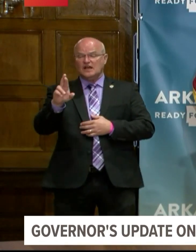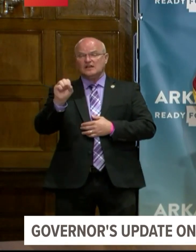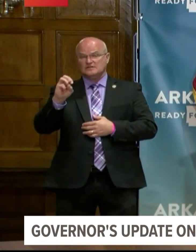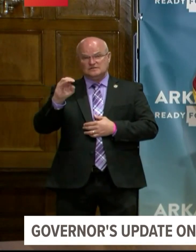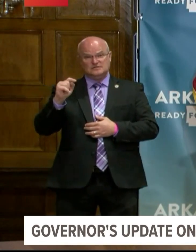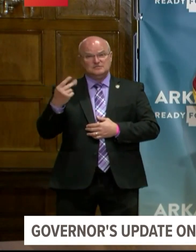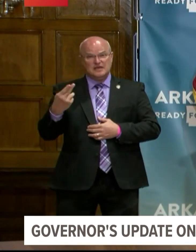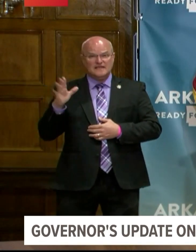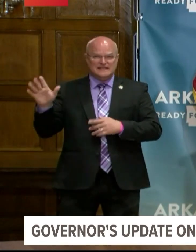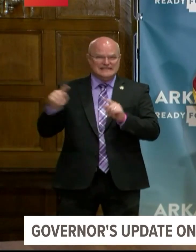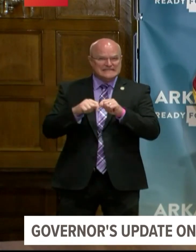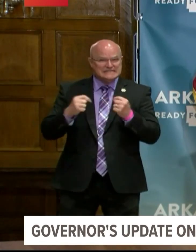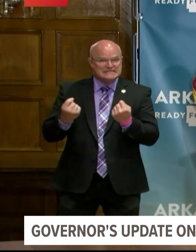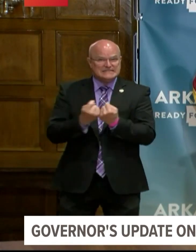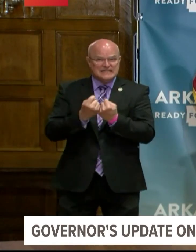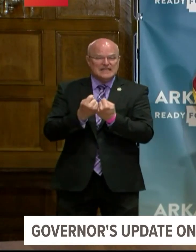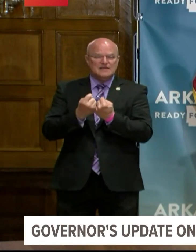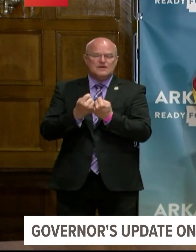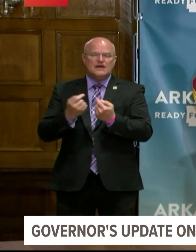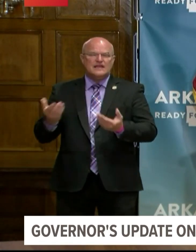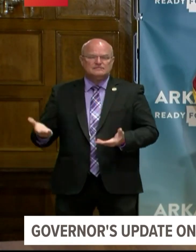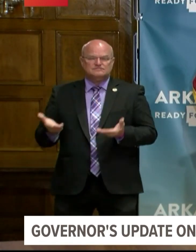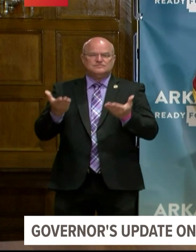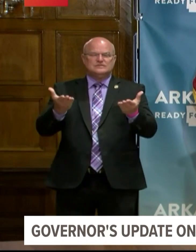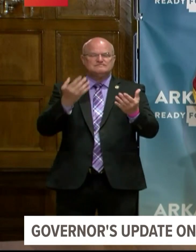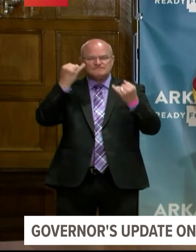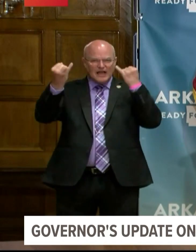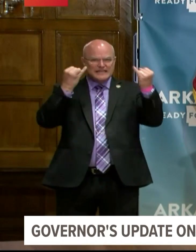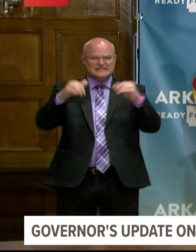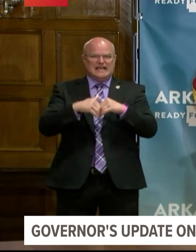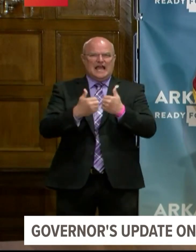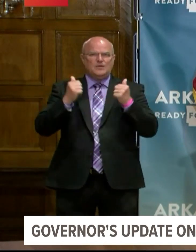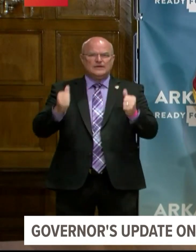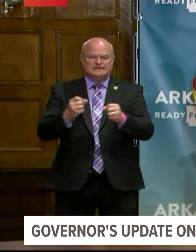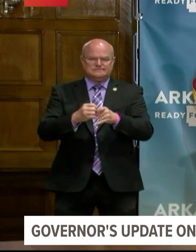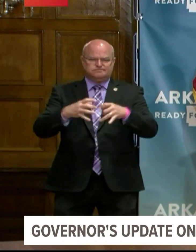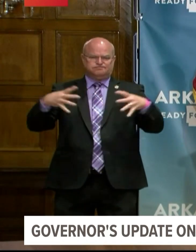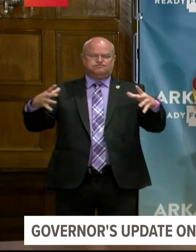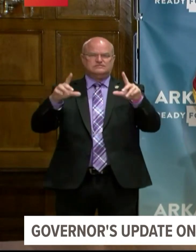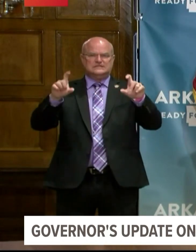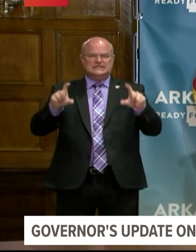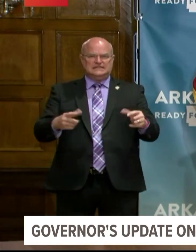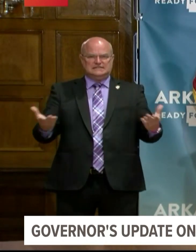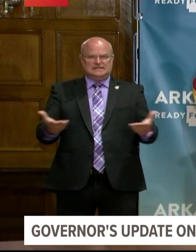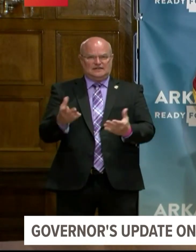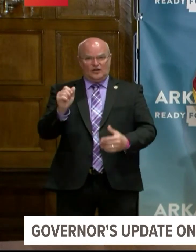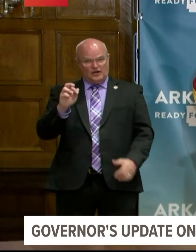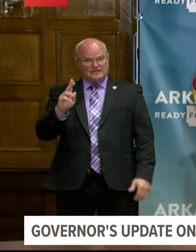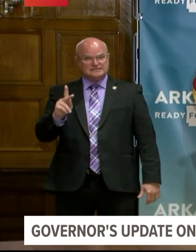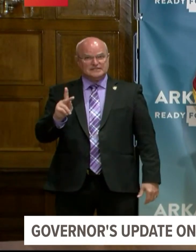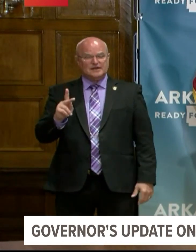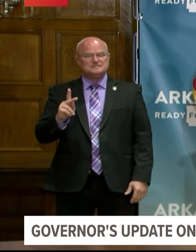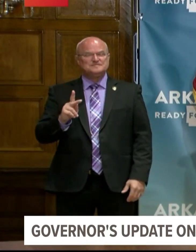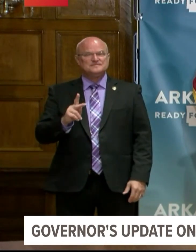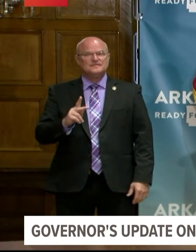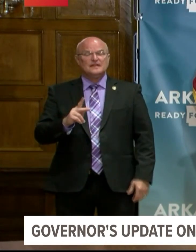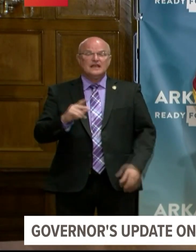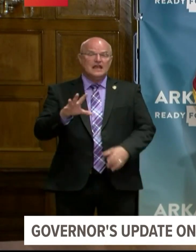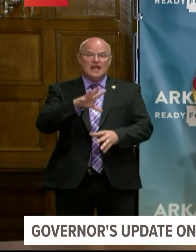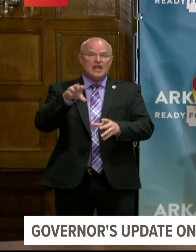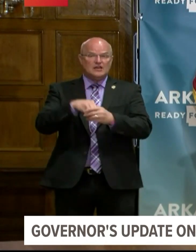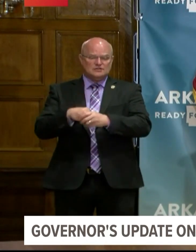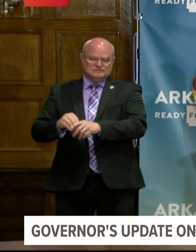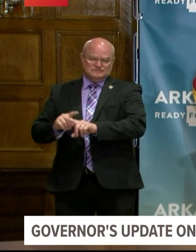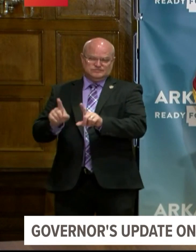Dr. Smith and his team for presenting some ideas as to how we can expand testing in Arkansas. And it includes